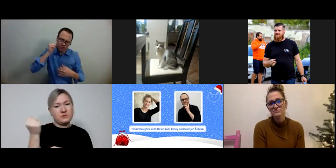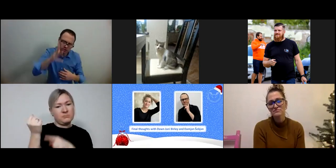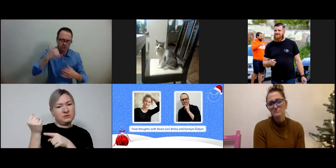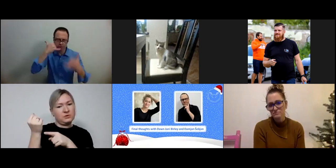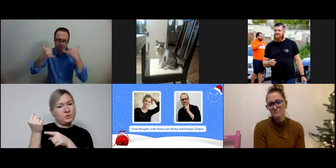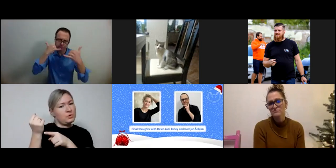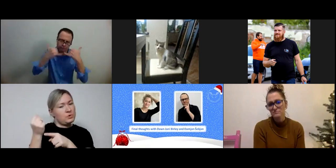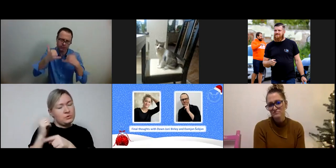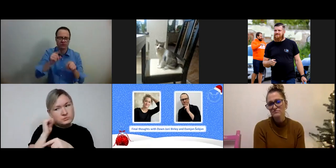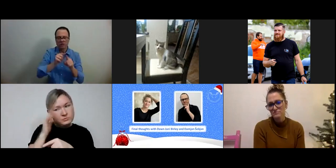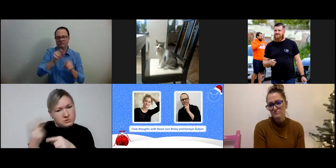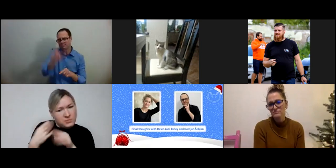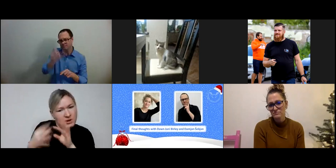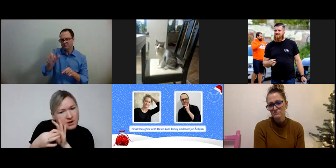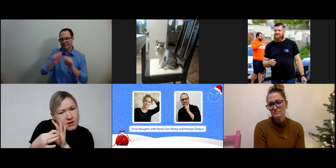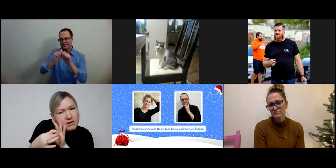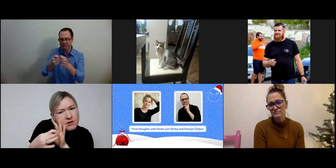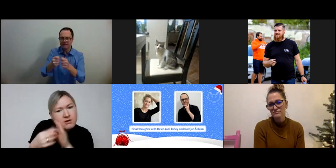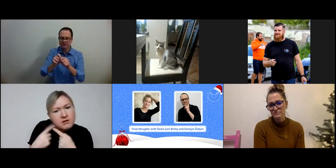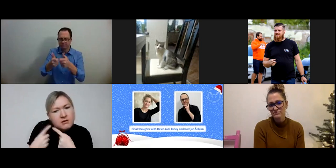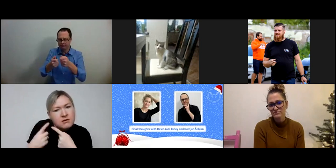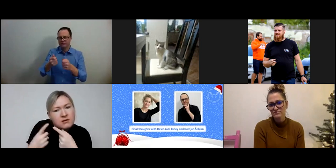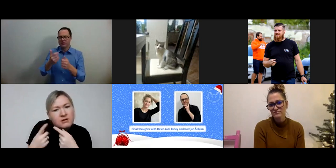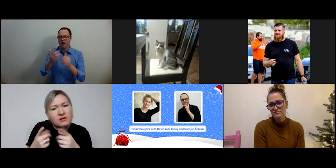and to my tech team. We were in